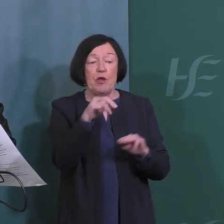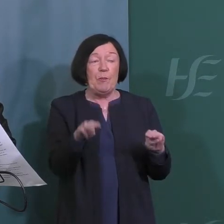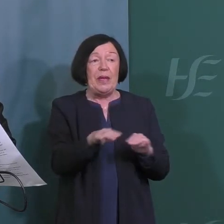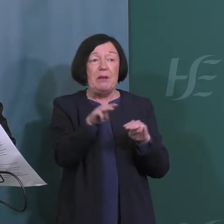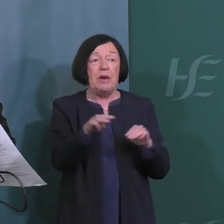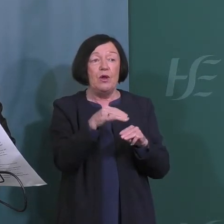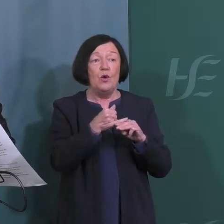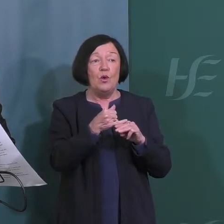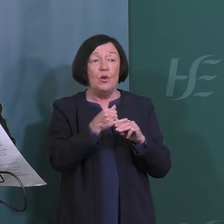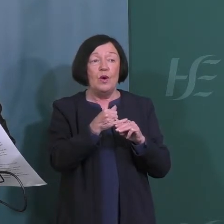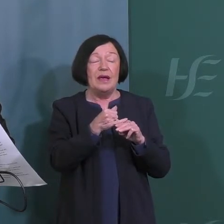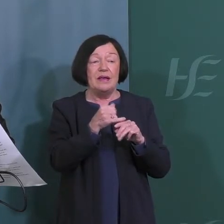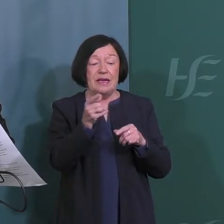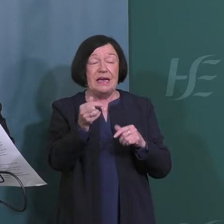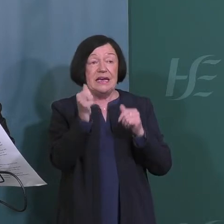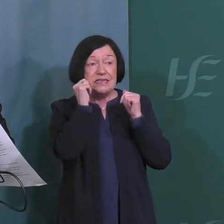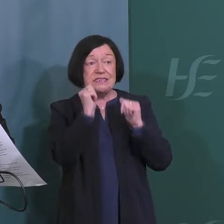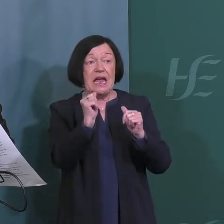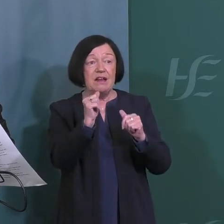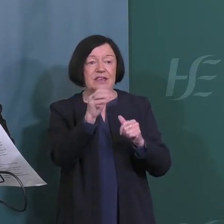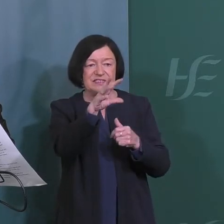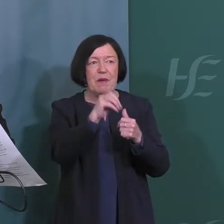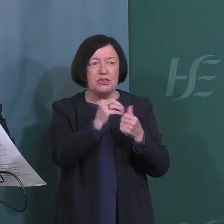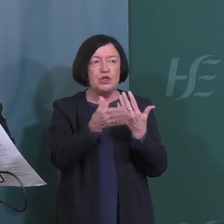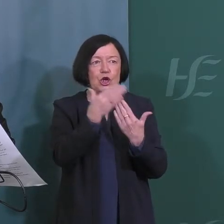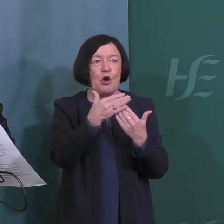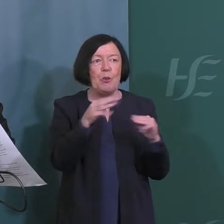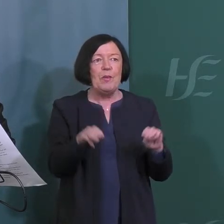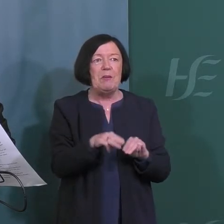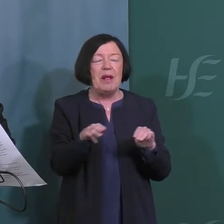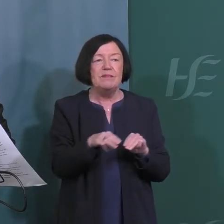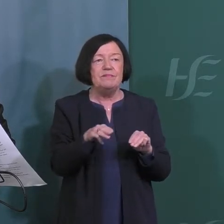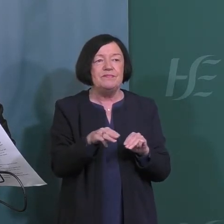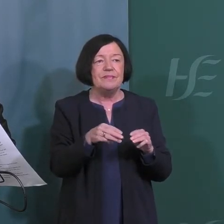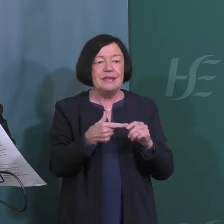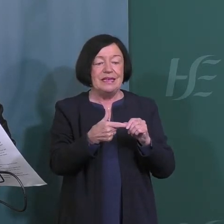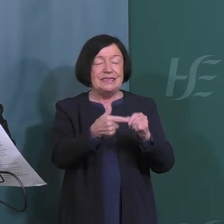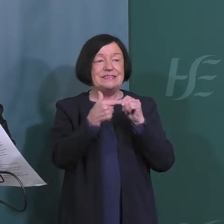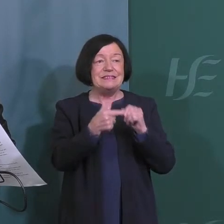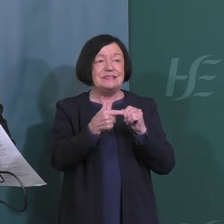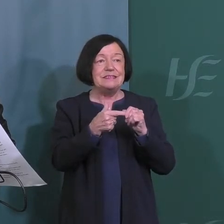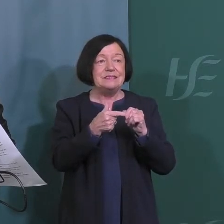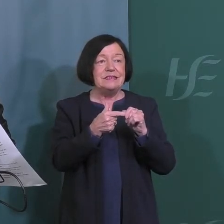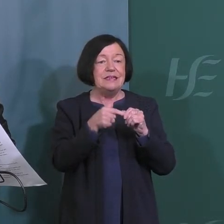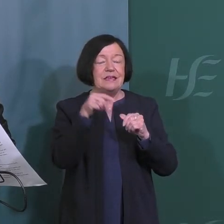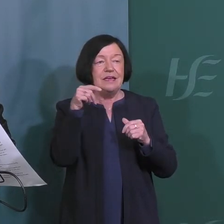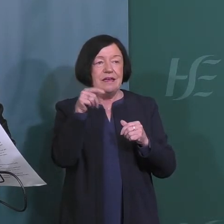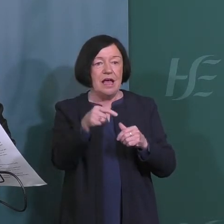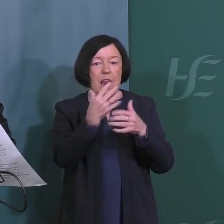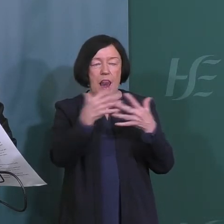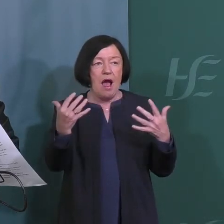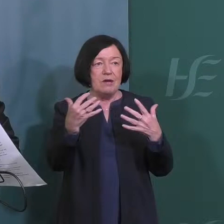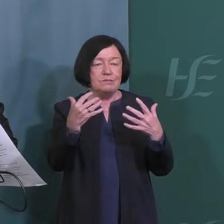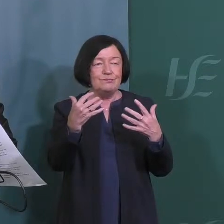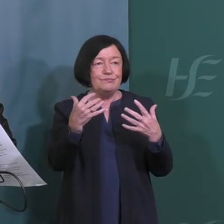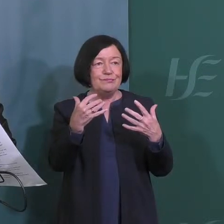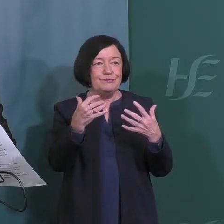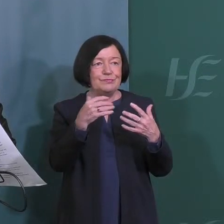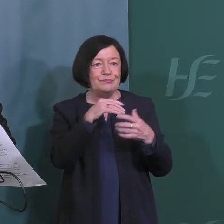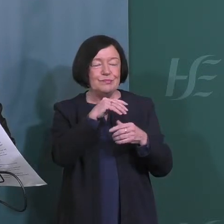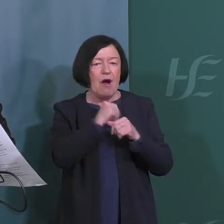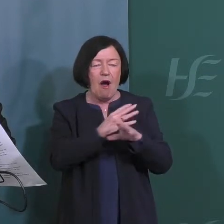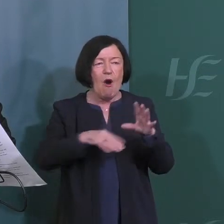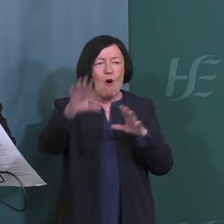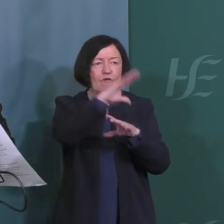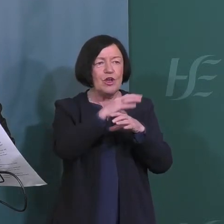people who attended, and particularly younger people. Secondly, the attendances proved very strong all across the